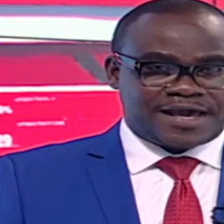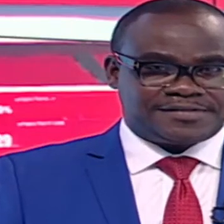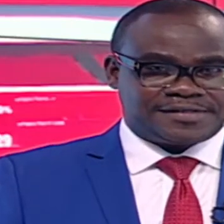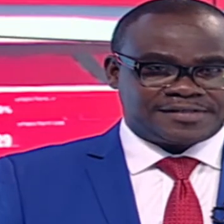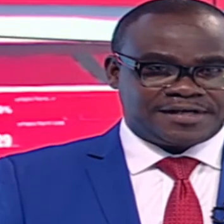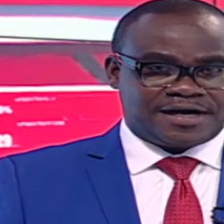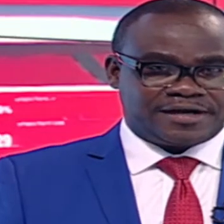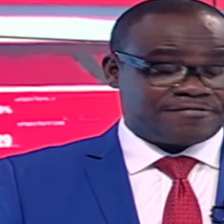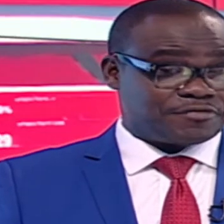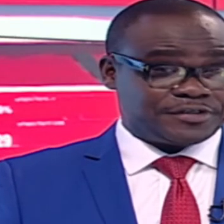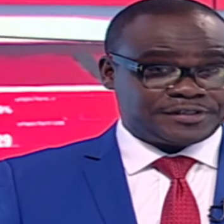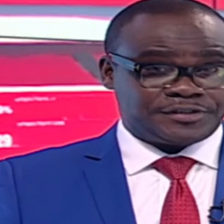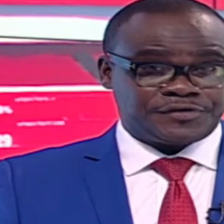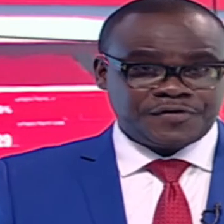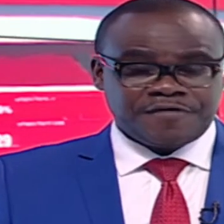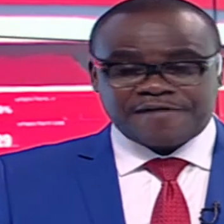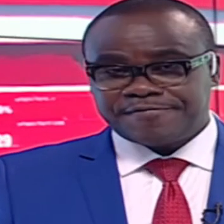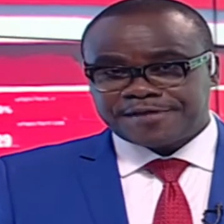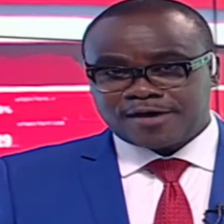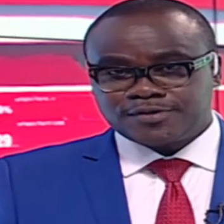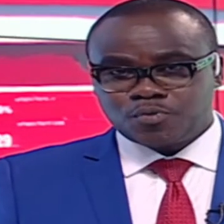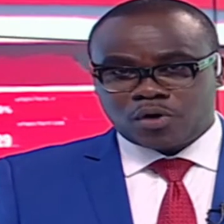COVID-19 cases in Ghana have risen to